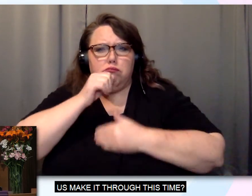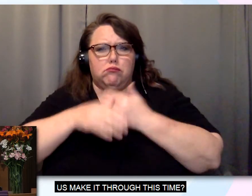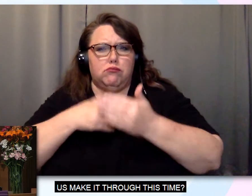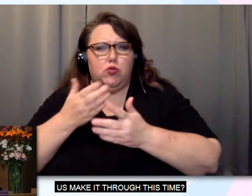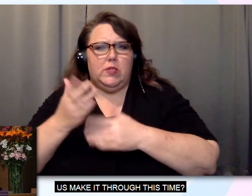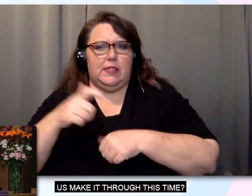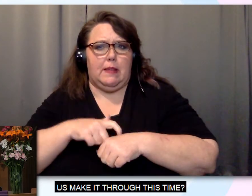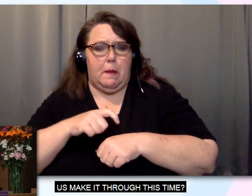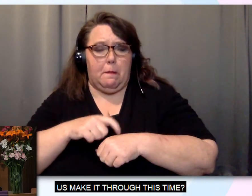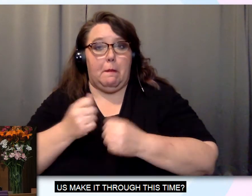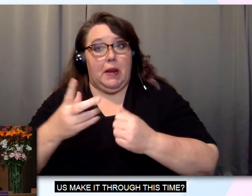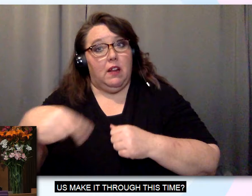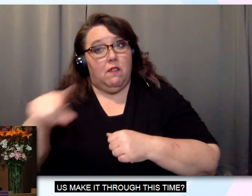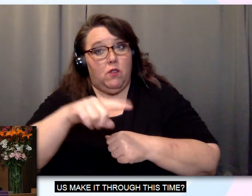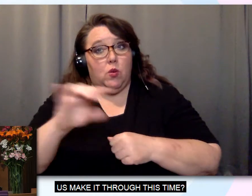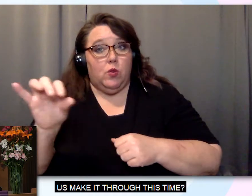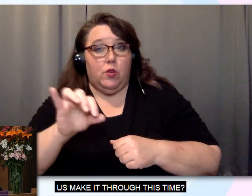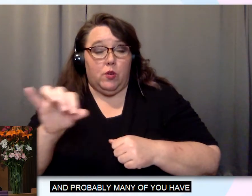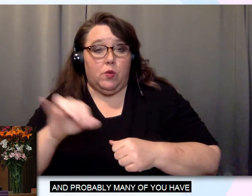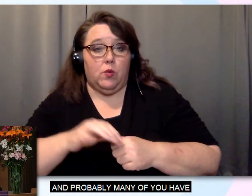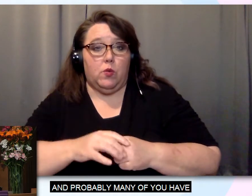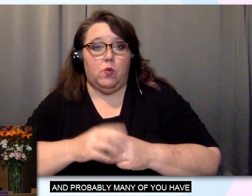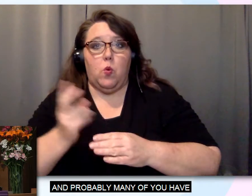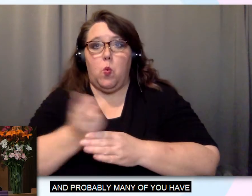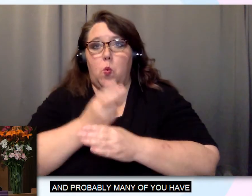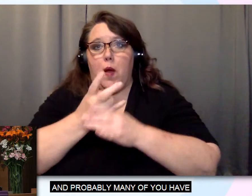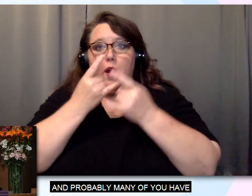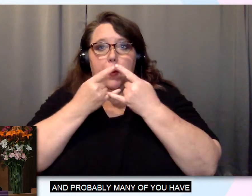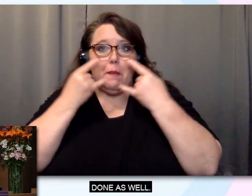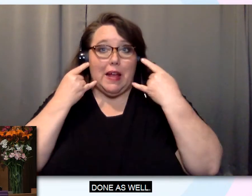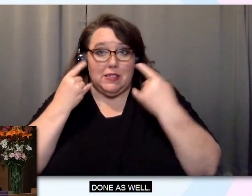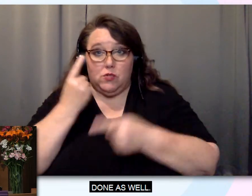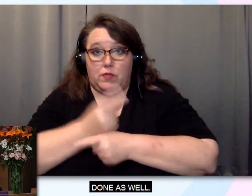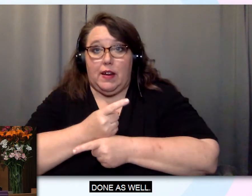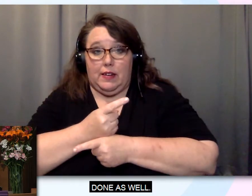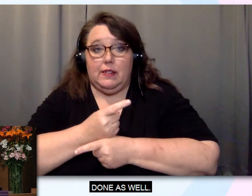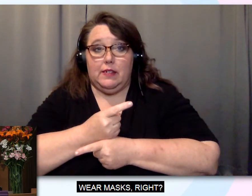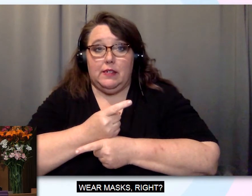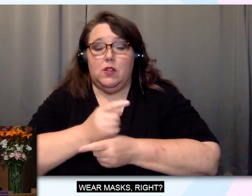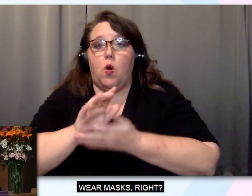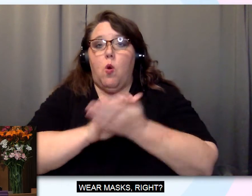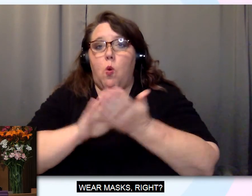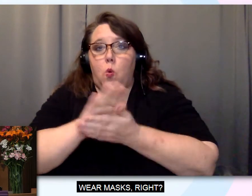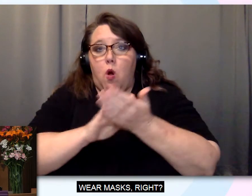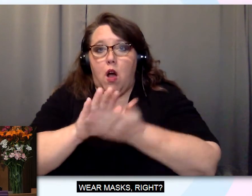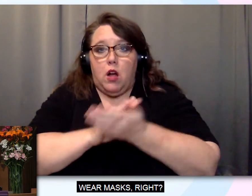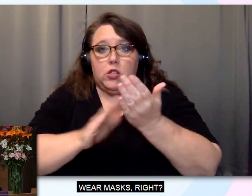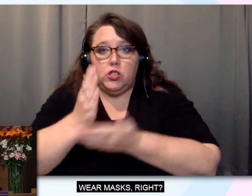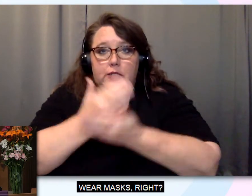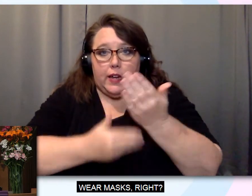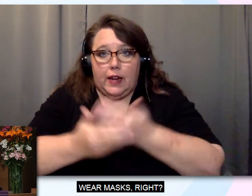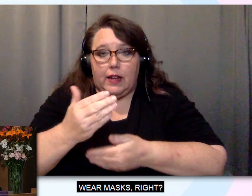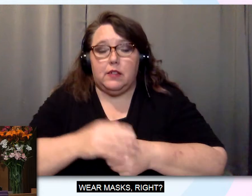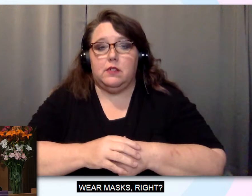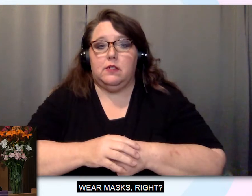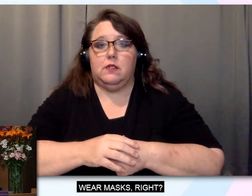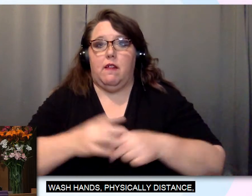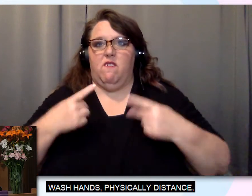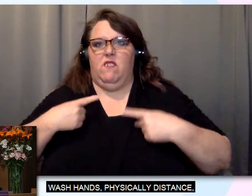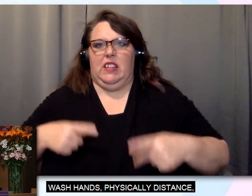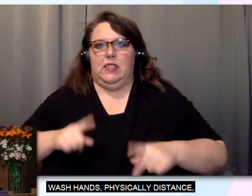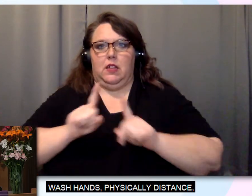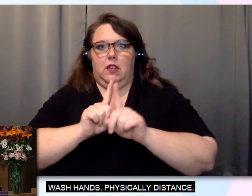time, and probably many of you have done as well? Wear masks, right? Wash